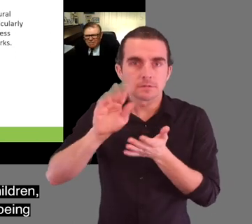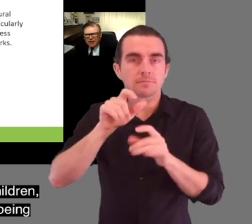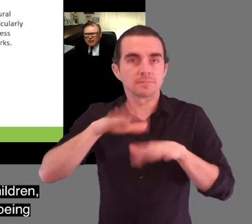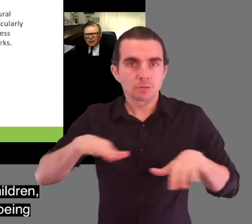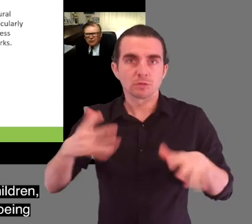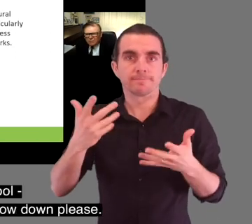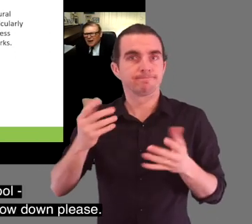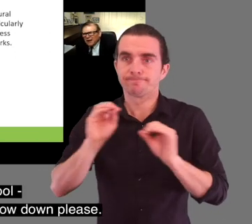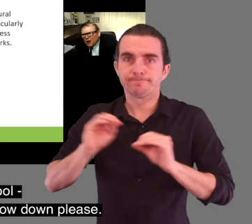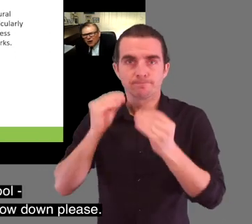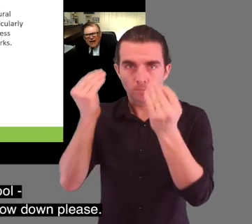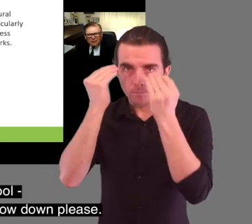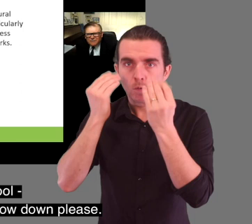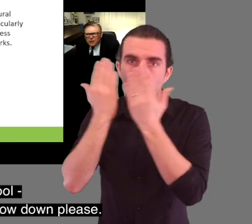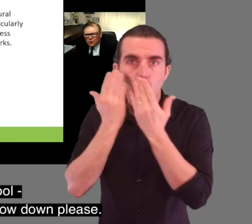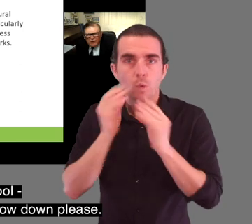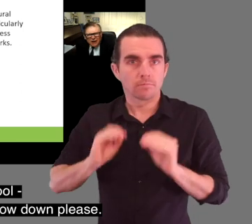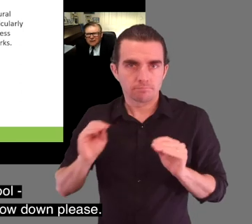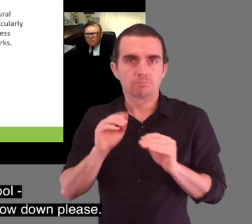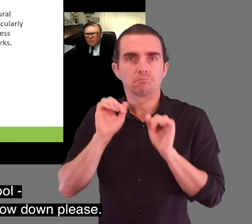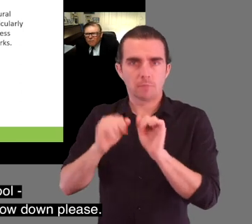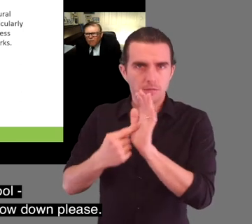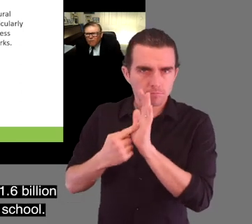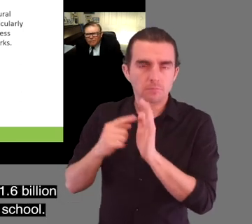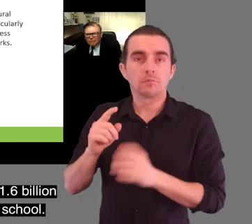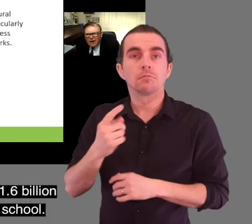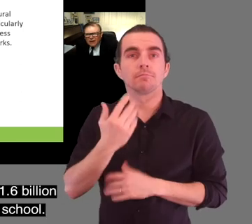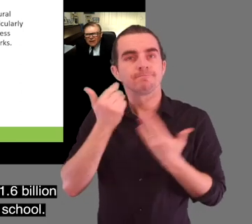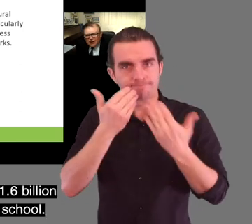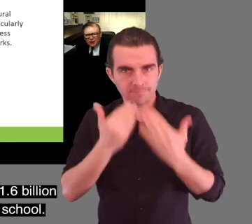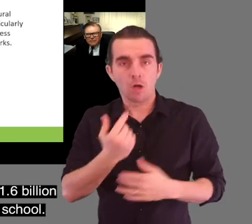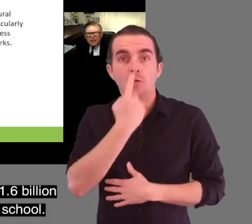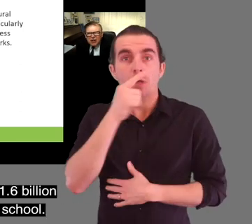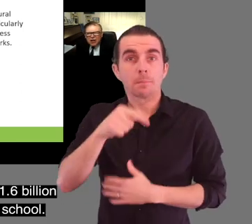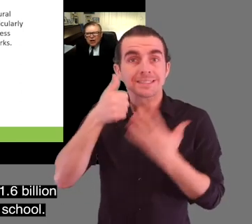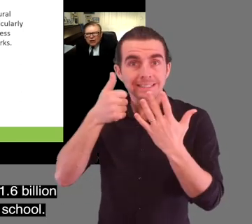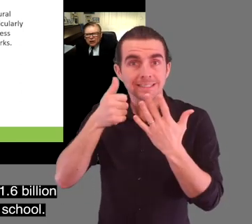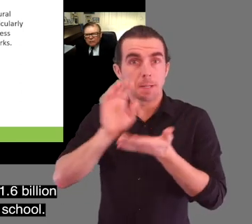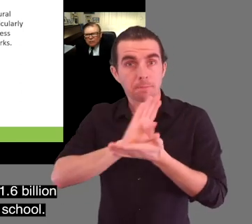1.6 billion children being locked out of school. Could you slow down, please? Thank you.